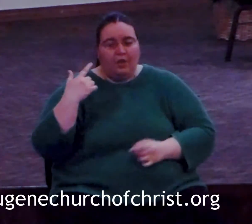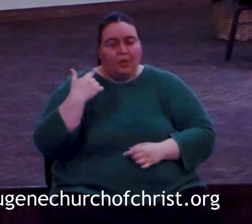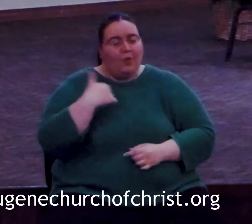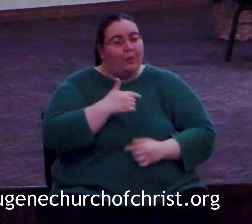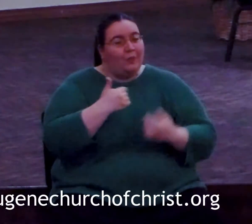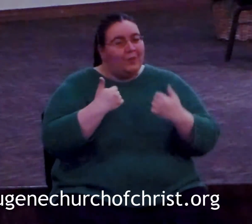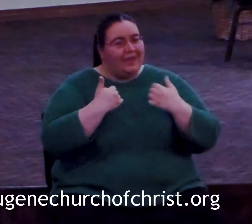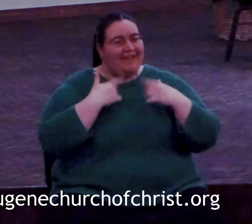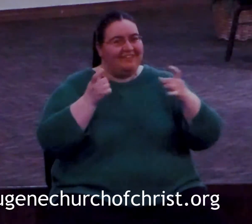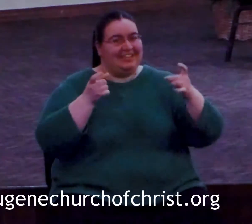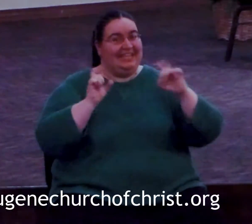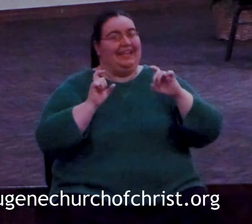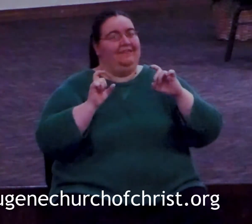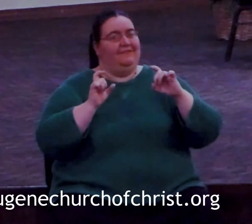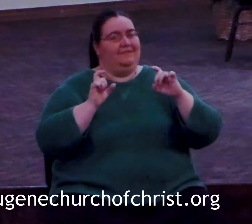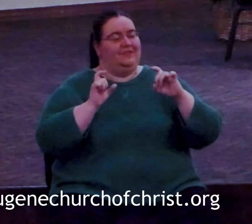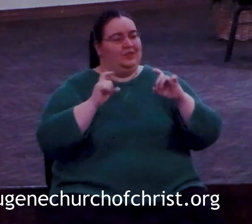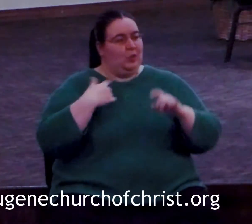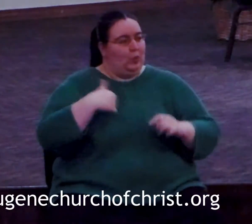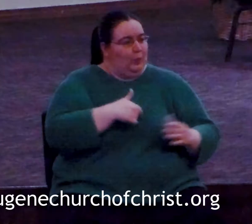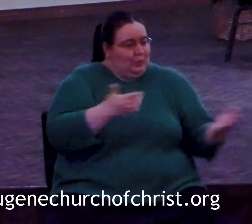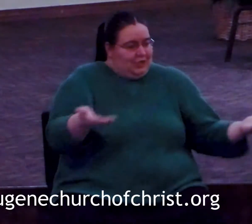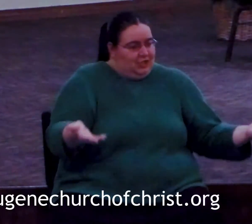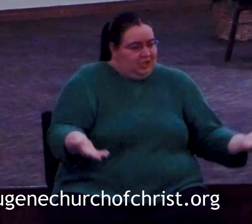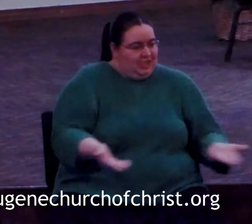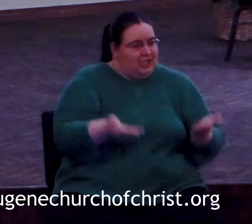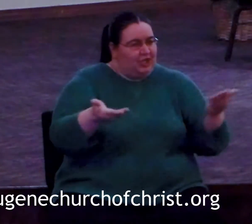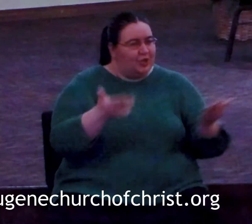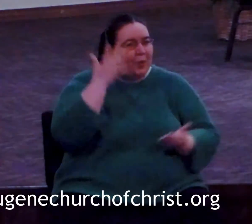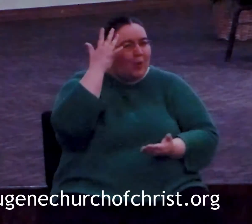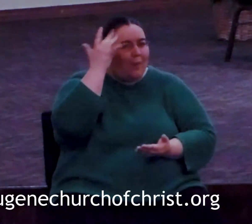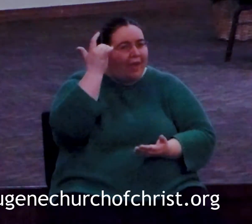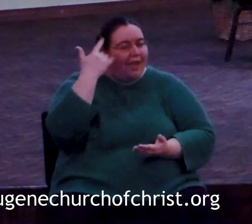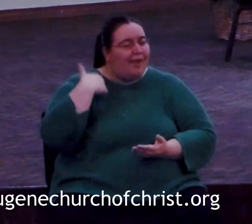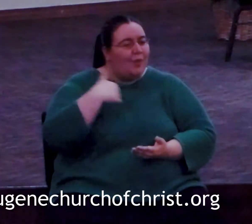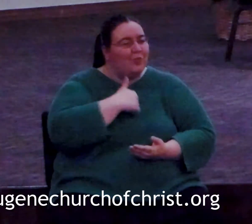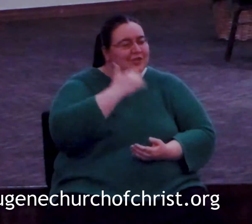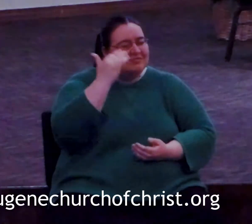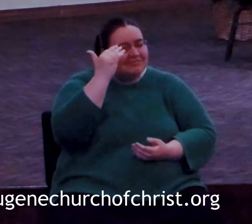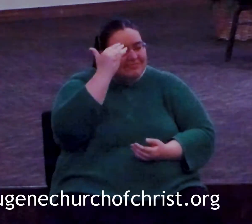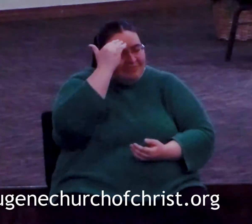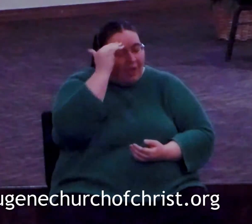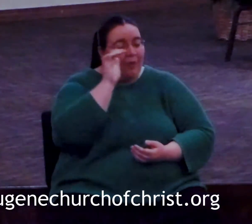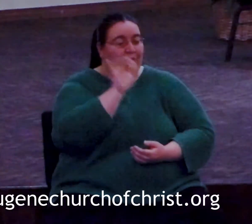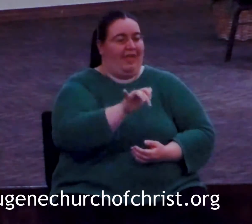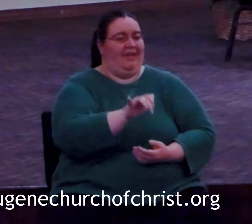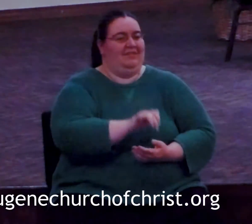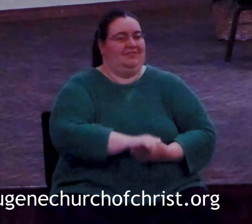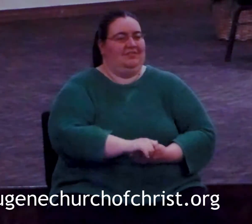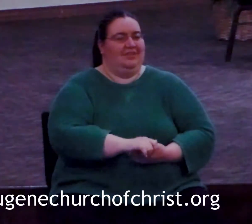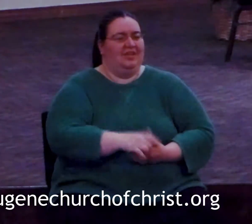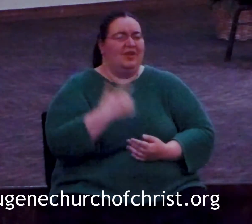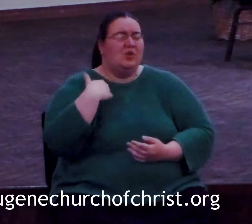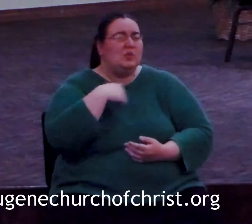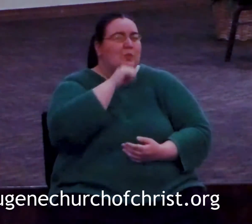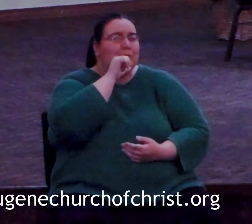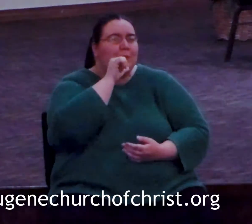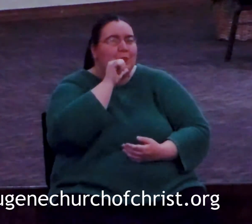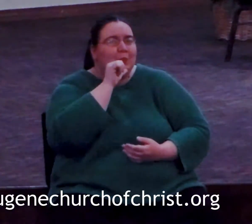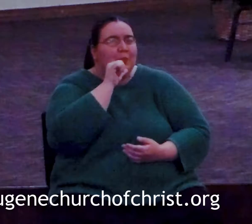that we sit here this morning because we know that. We know that. I don't know that we live it out as well as we could every